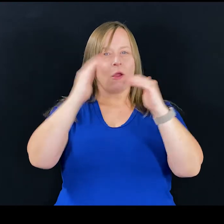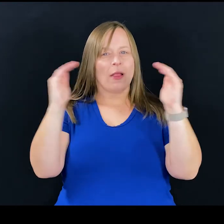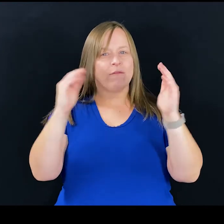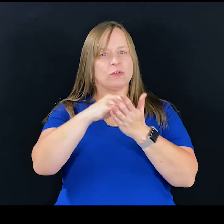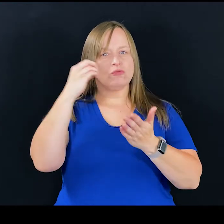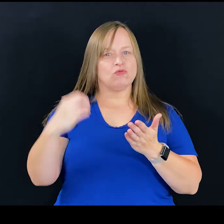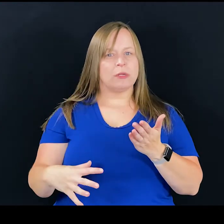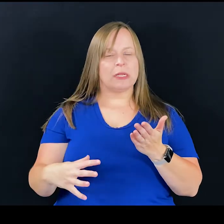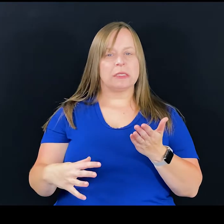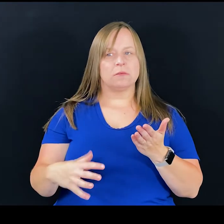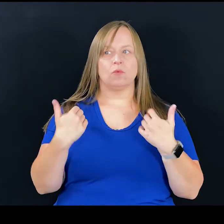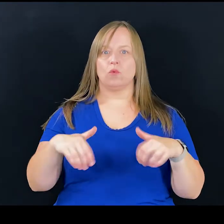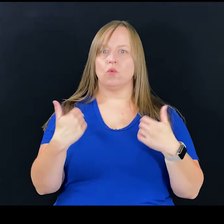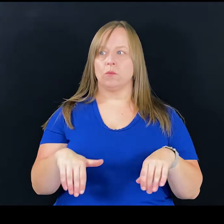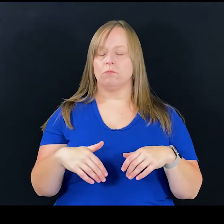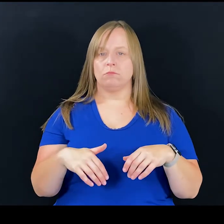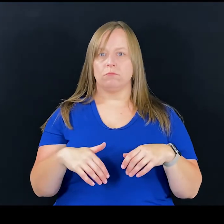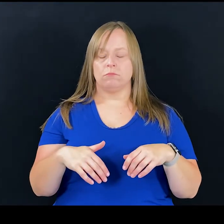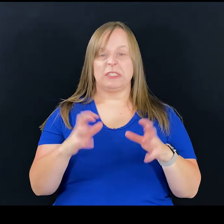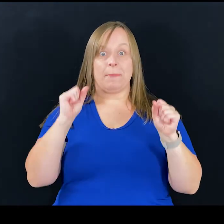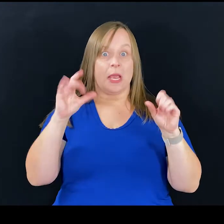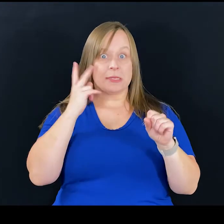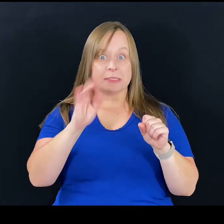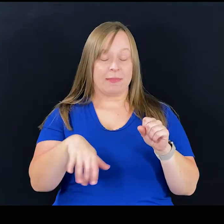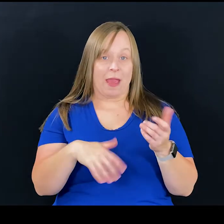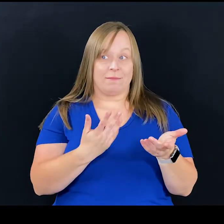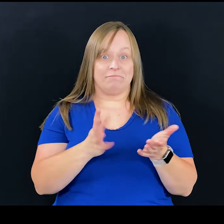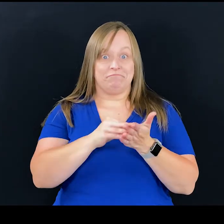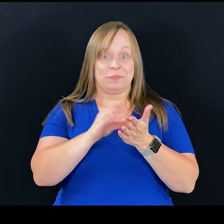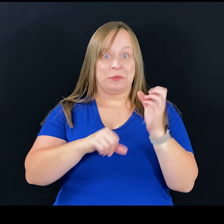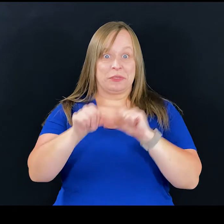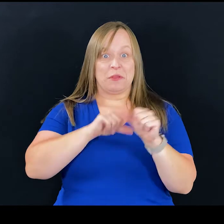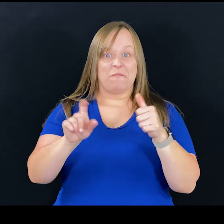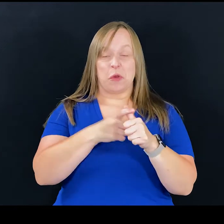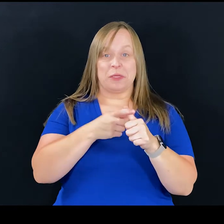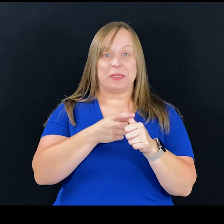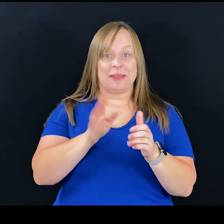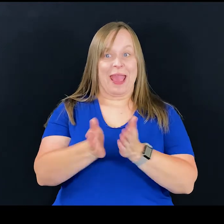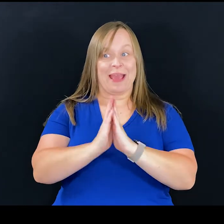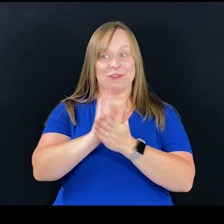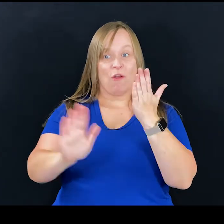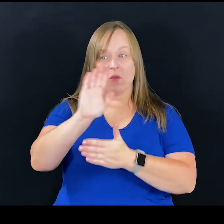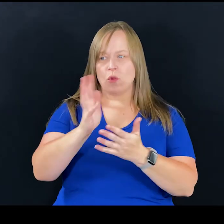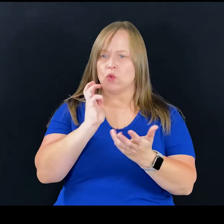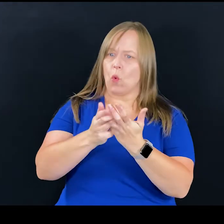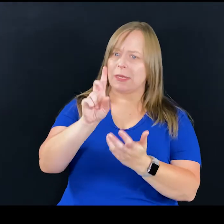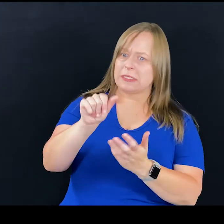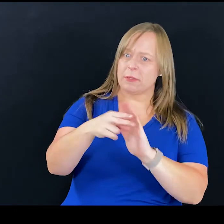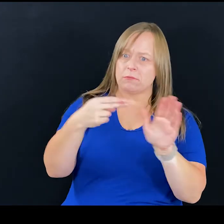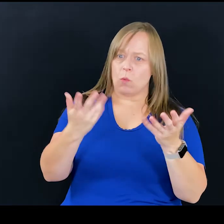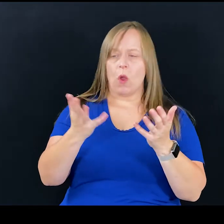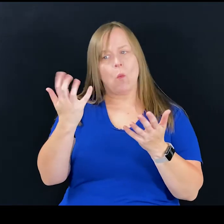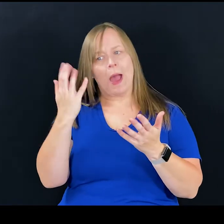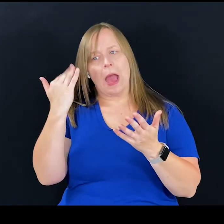that higher level student, it's amazing because the first thing that you're going to be asked in college is, what's